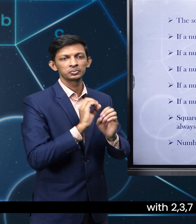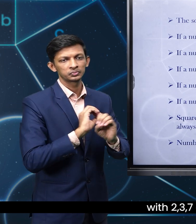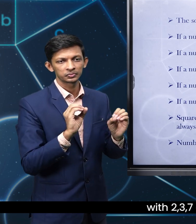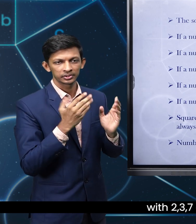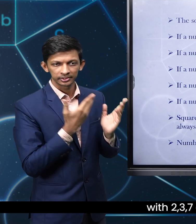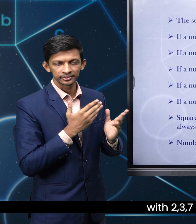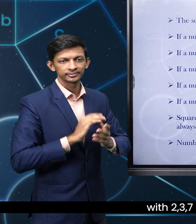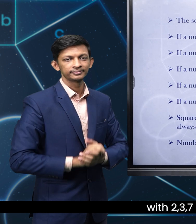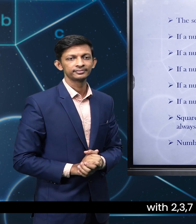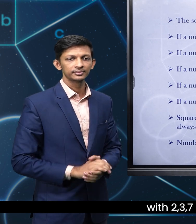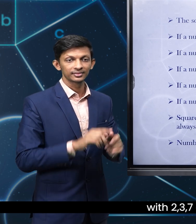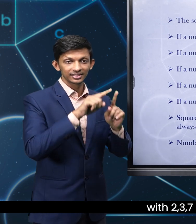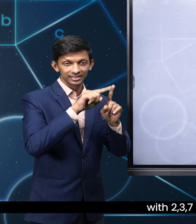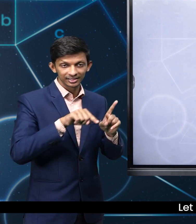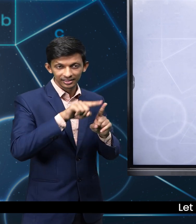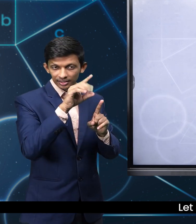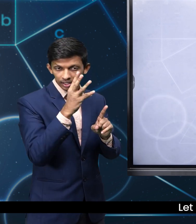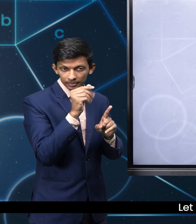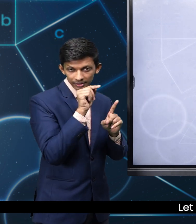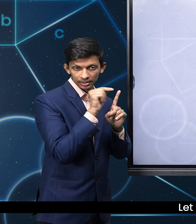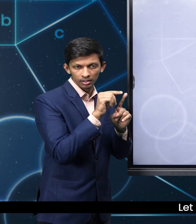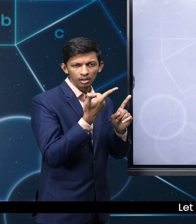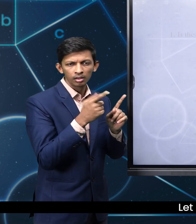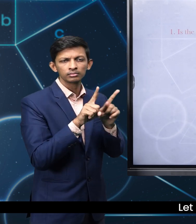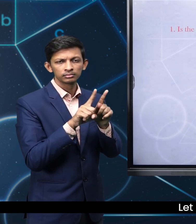squares. Let me ask some questions.